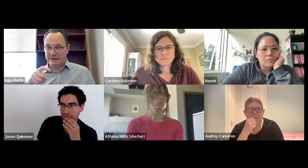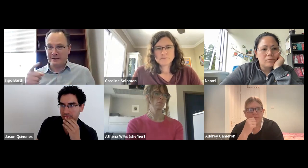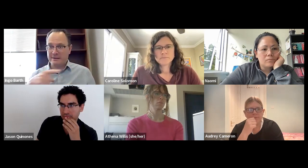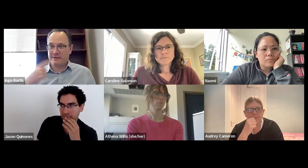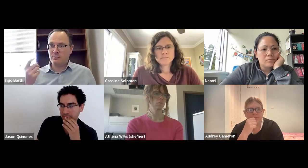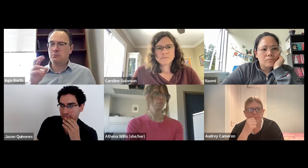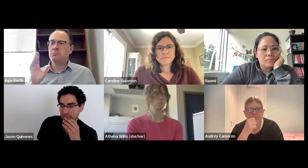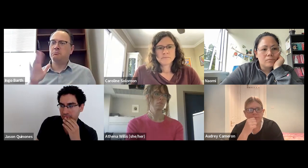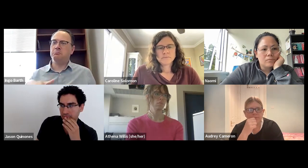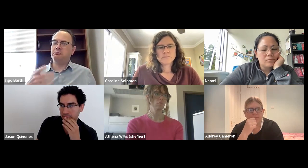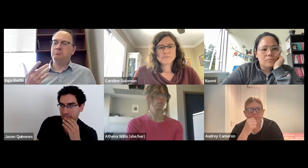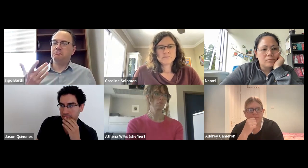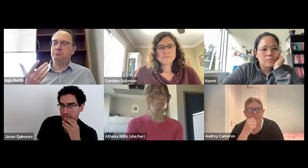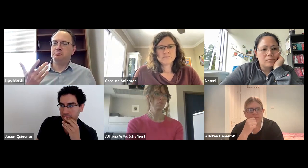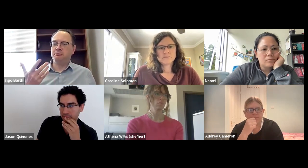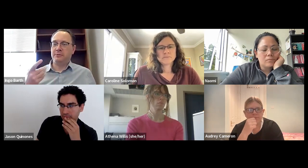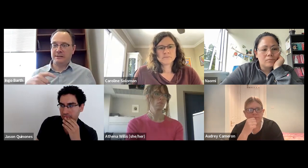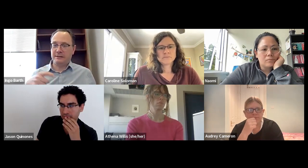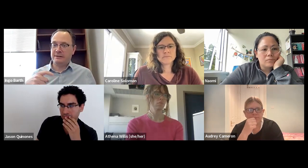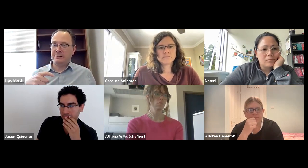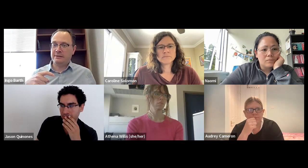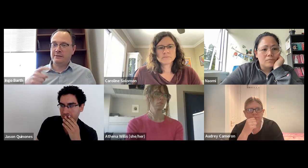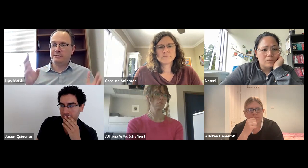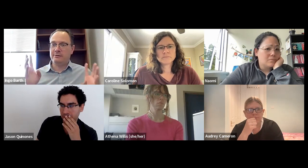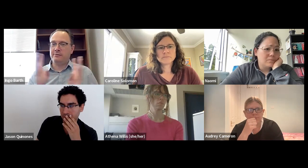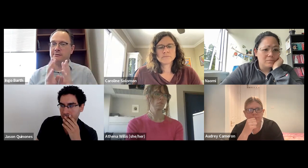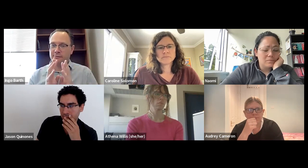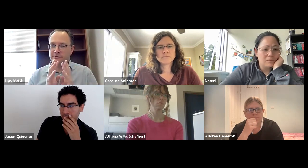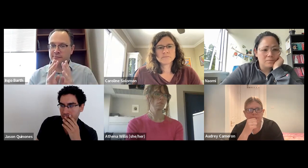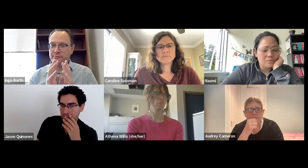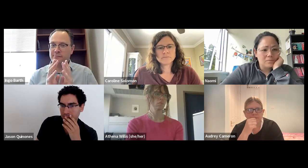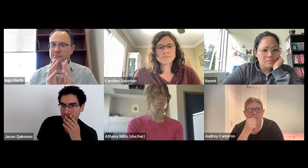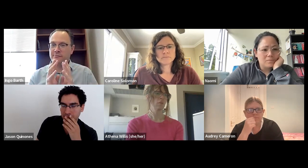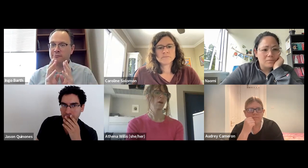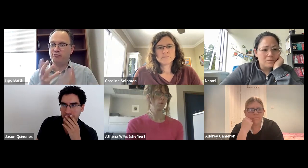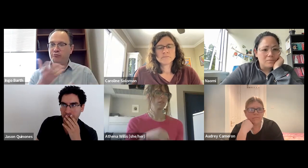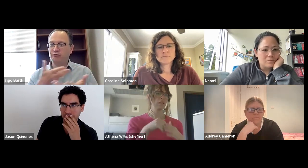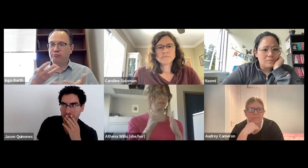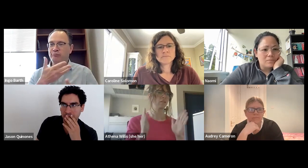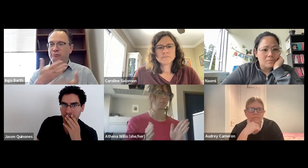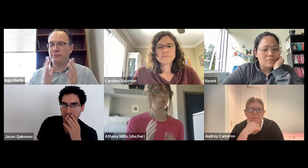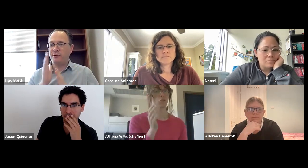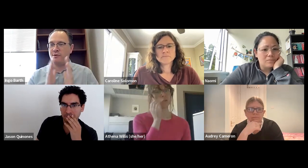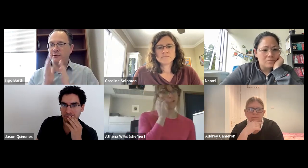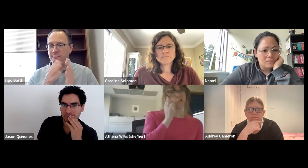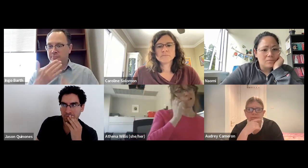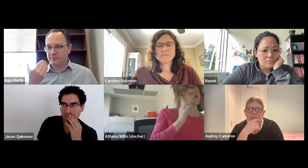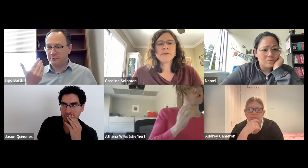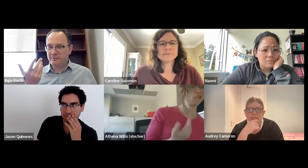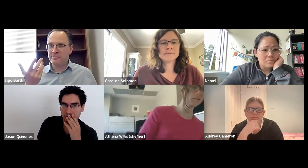Whether it's an international conference, or do you think that that's not necessary to bring more folks from around the world together? In face